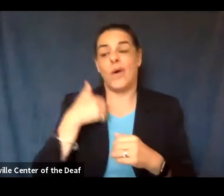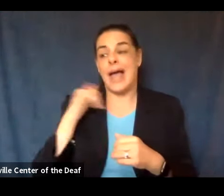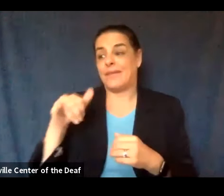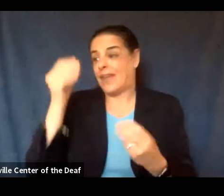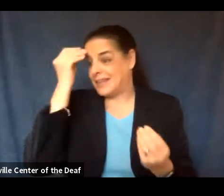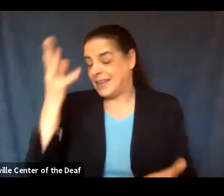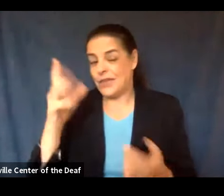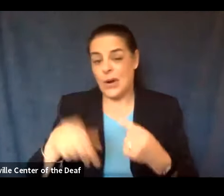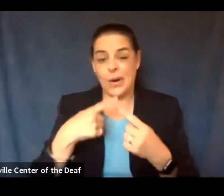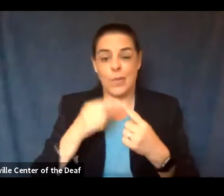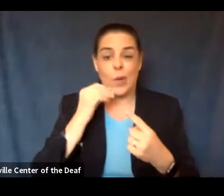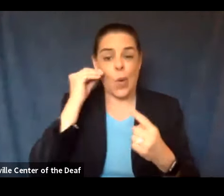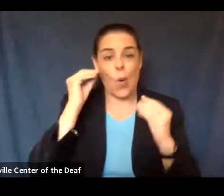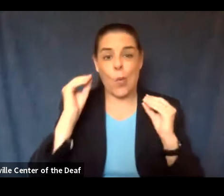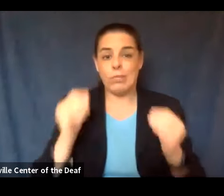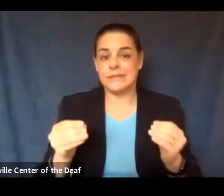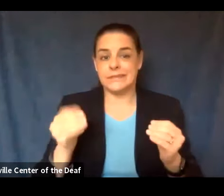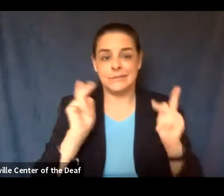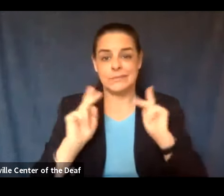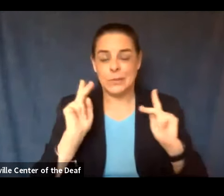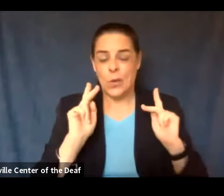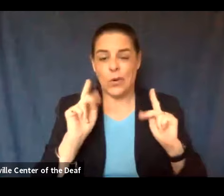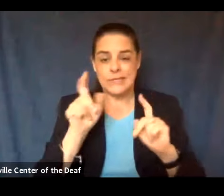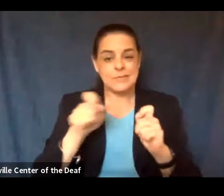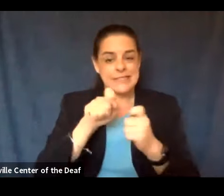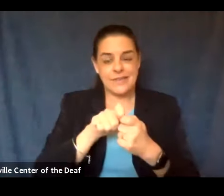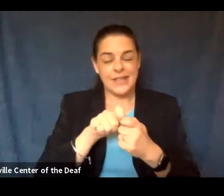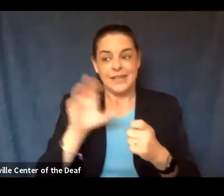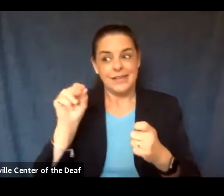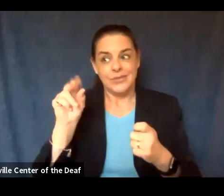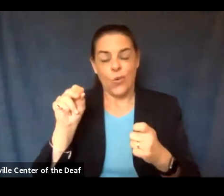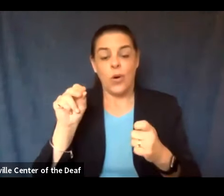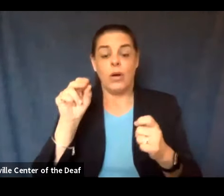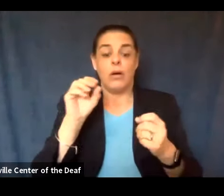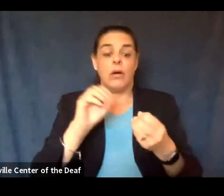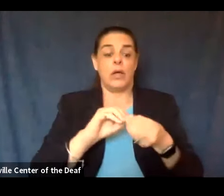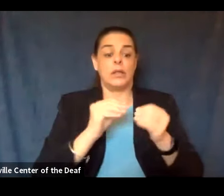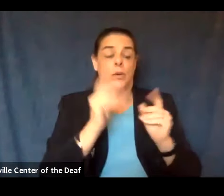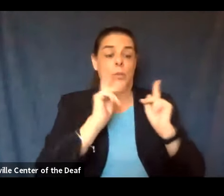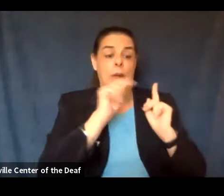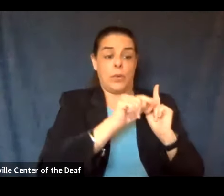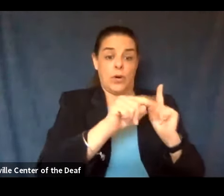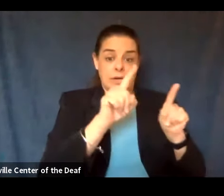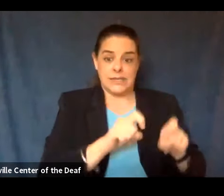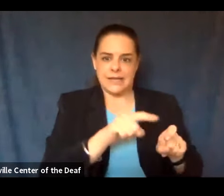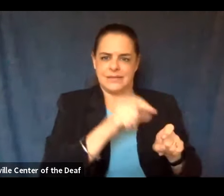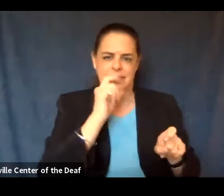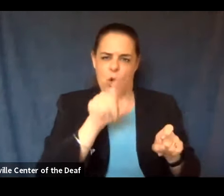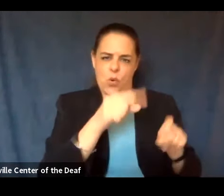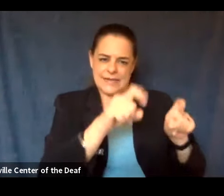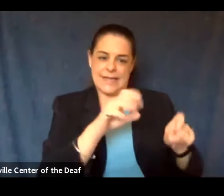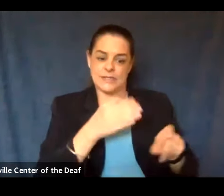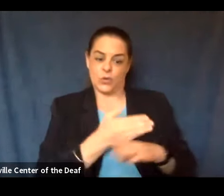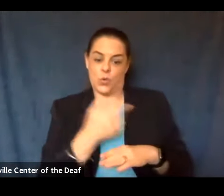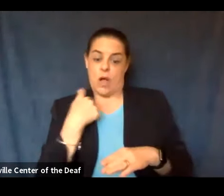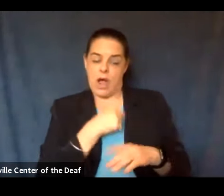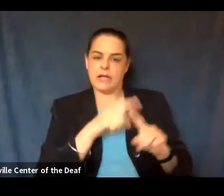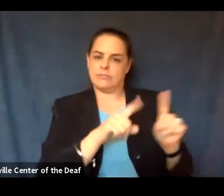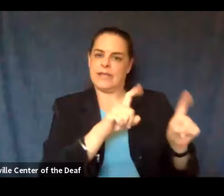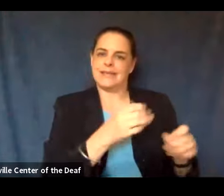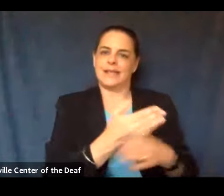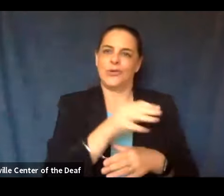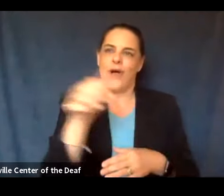data on homeless people specifically. Again, the number of people being tested are not just being tested by us, they're being tested by several